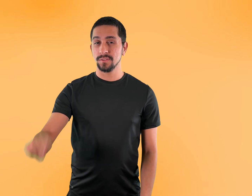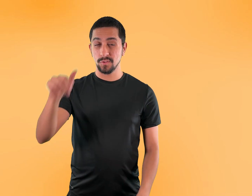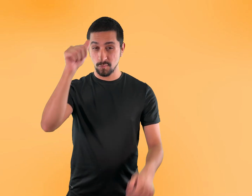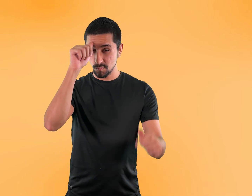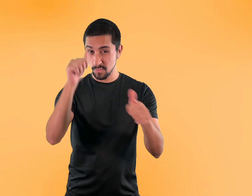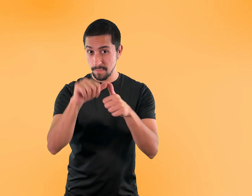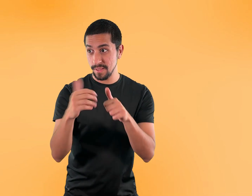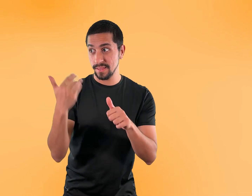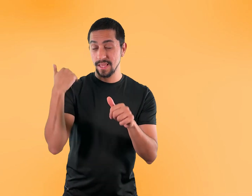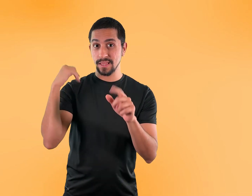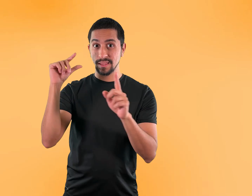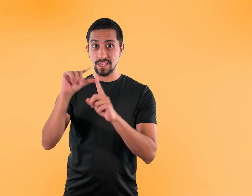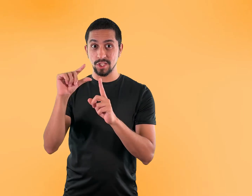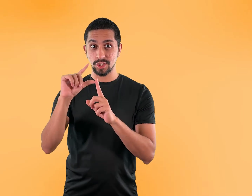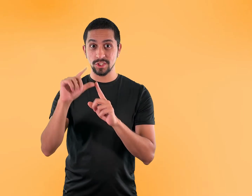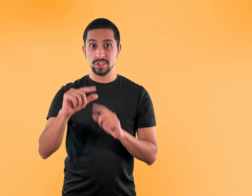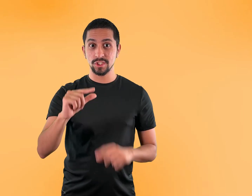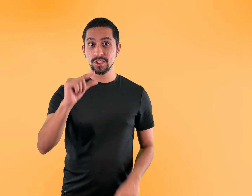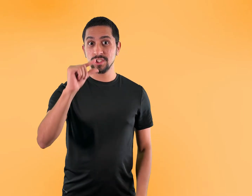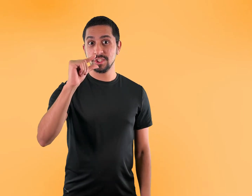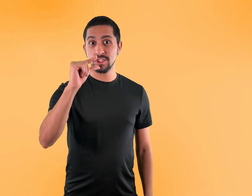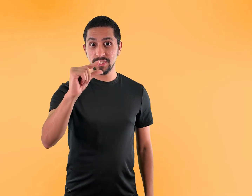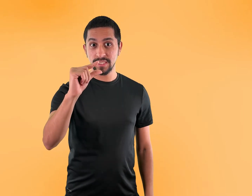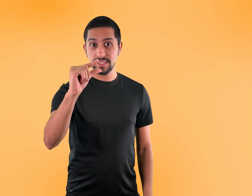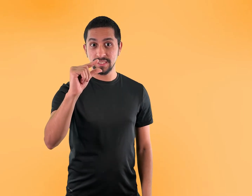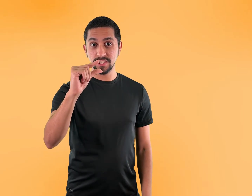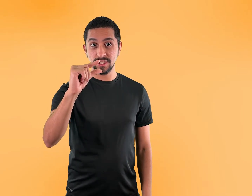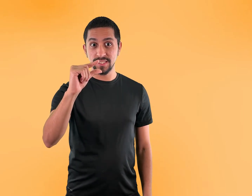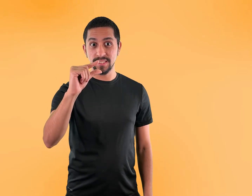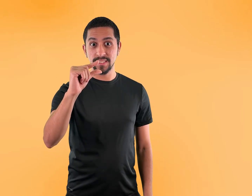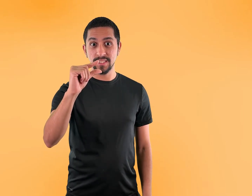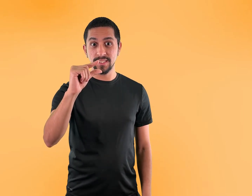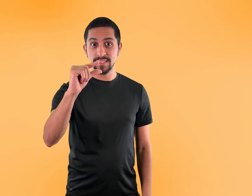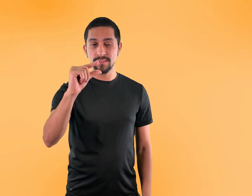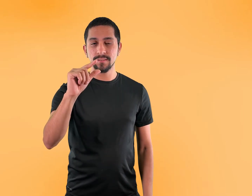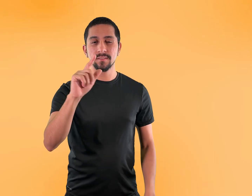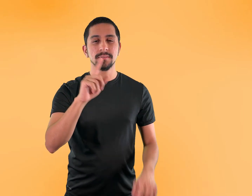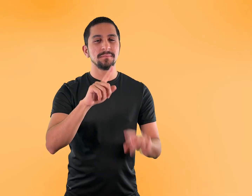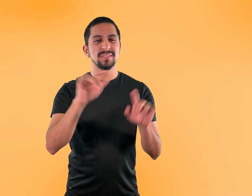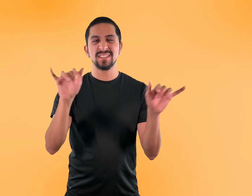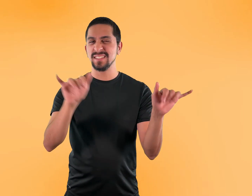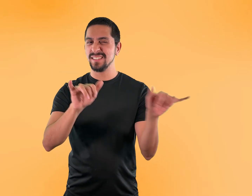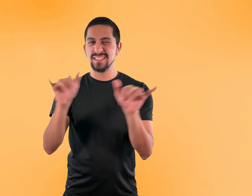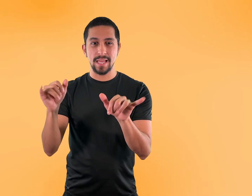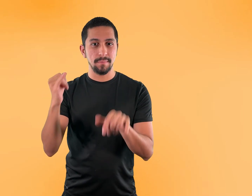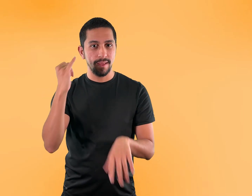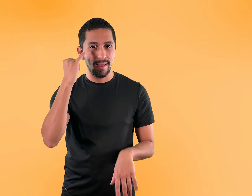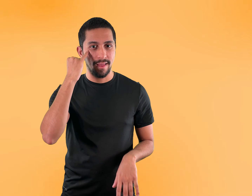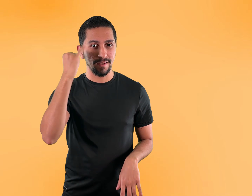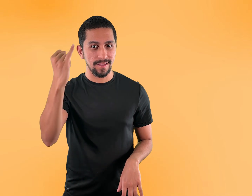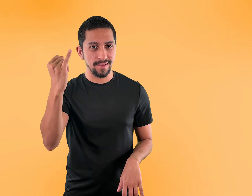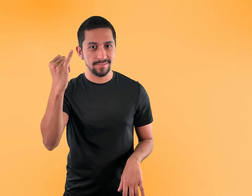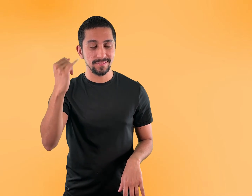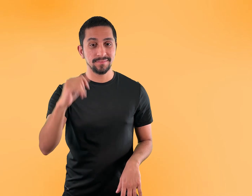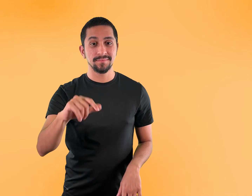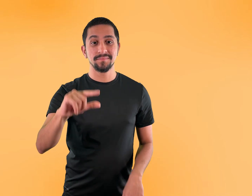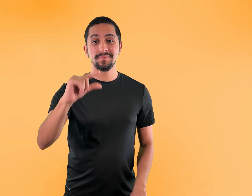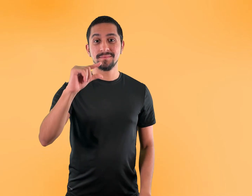Do you remember the letter G? The next letter is another one that you can just flip